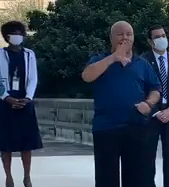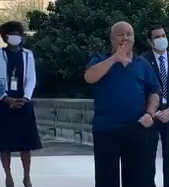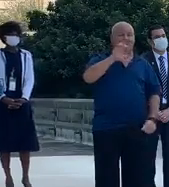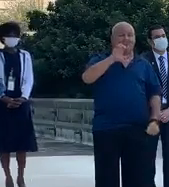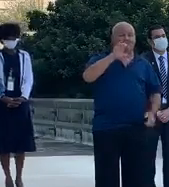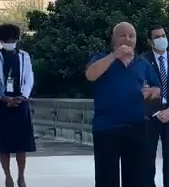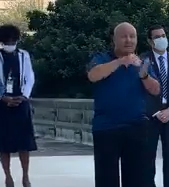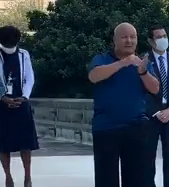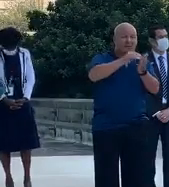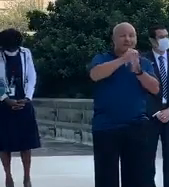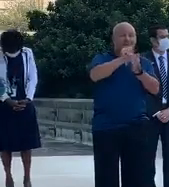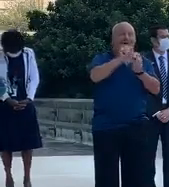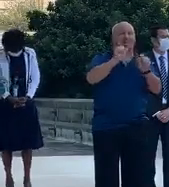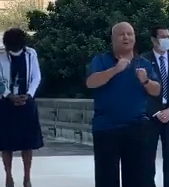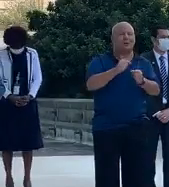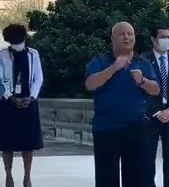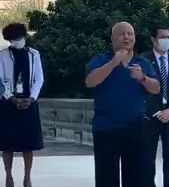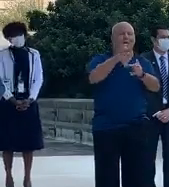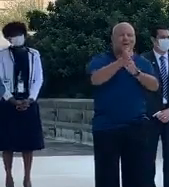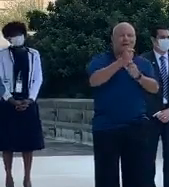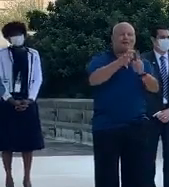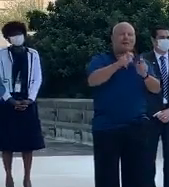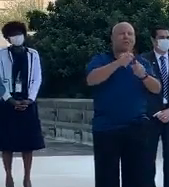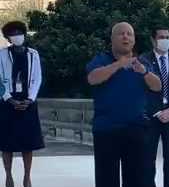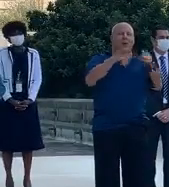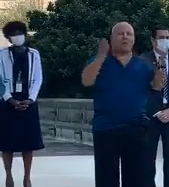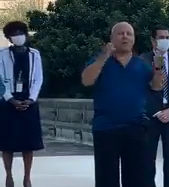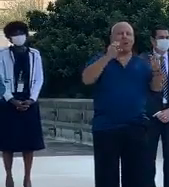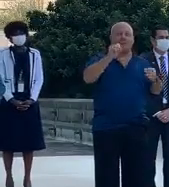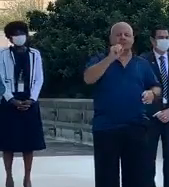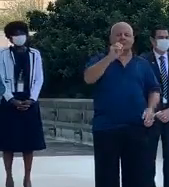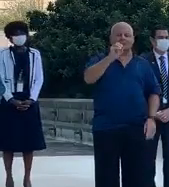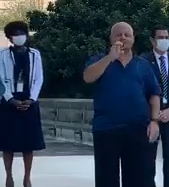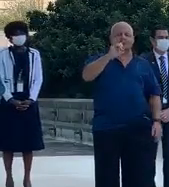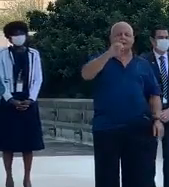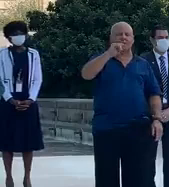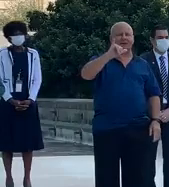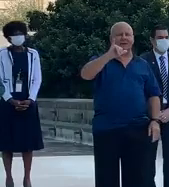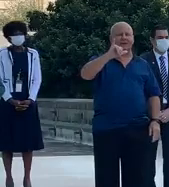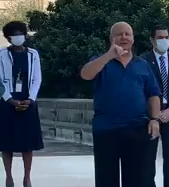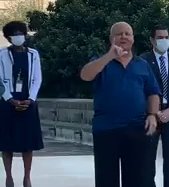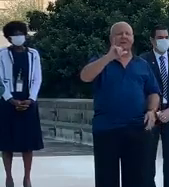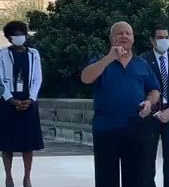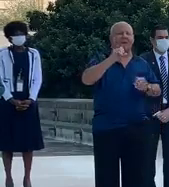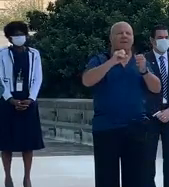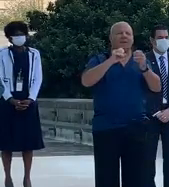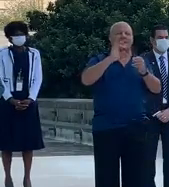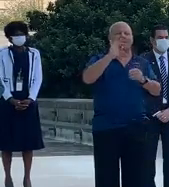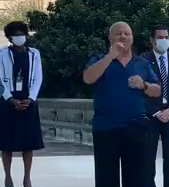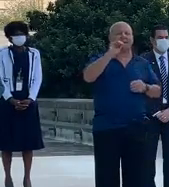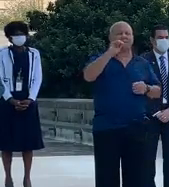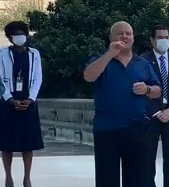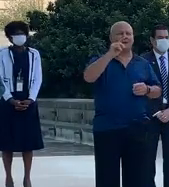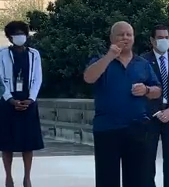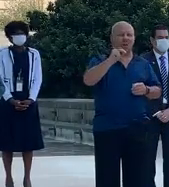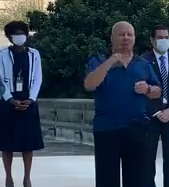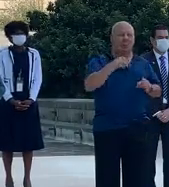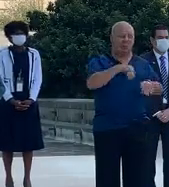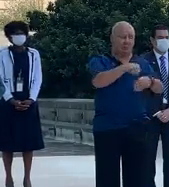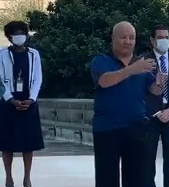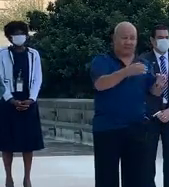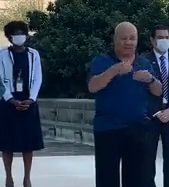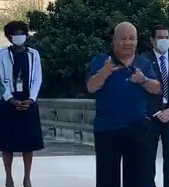we were able to partner and get from Open Society Foundation, where we provided 500 families with